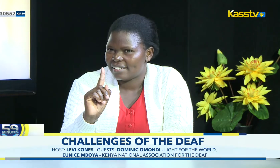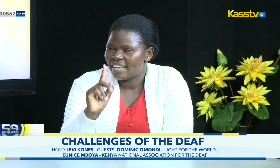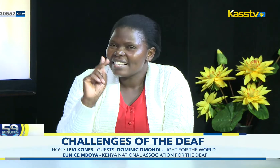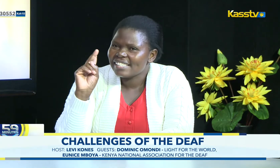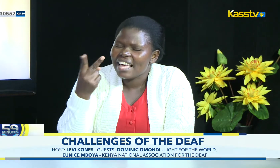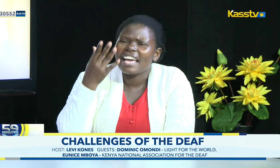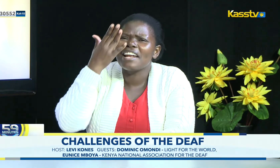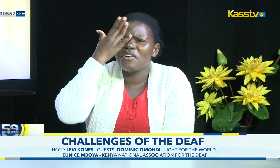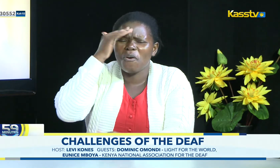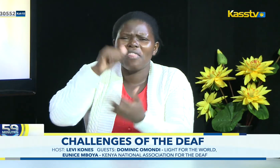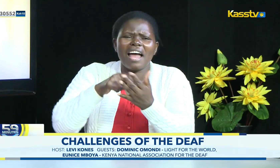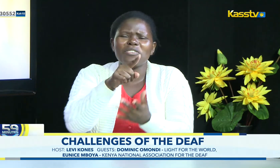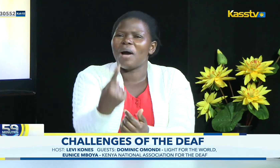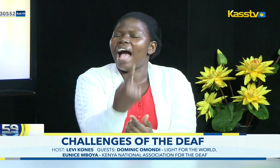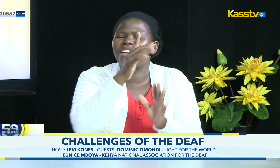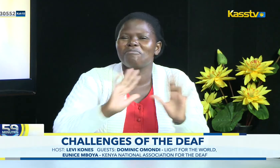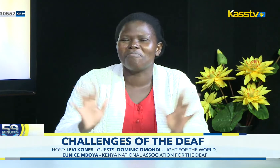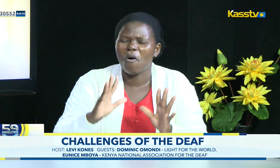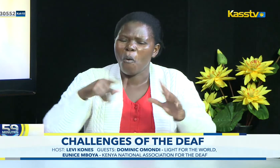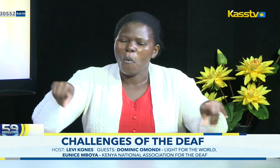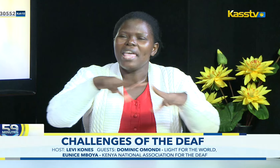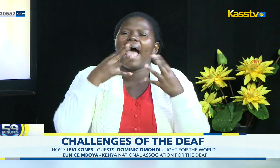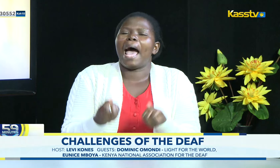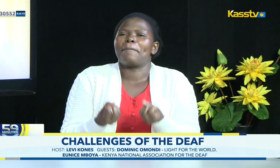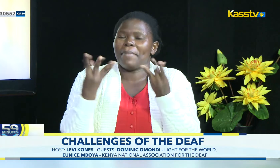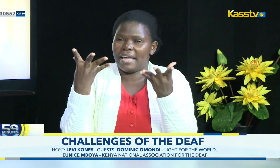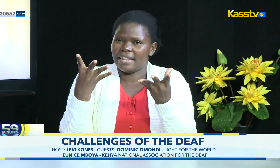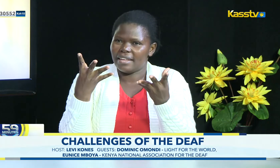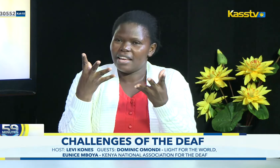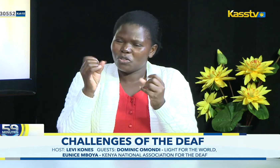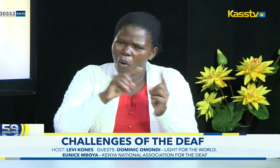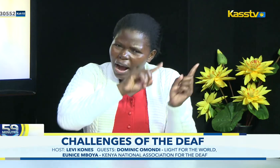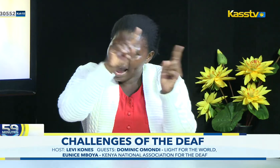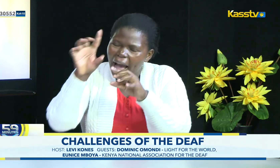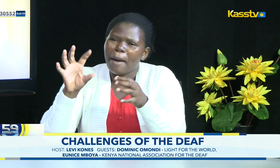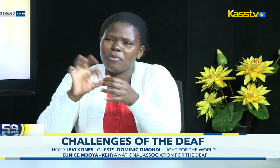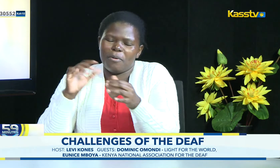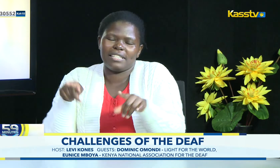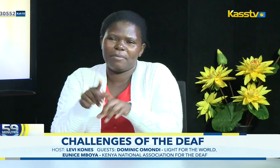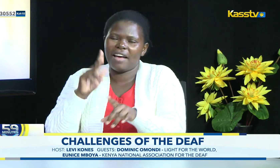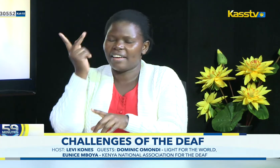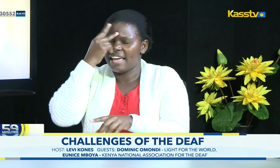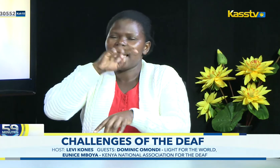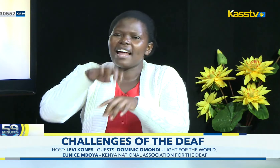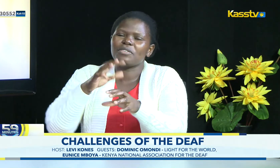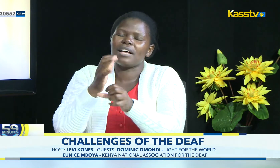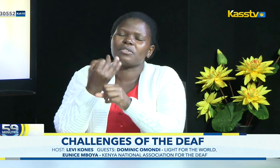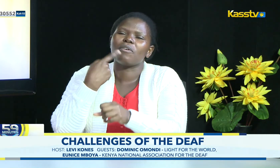thing that you need to do is self-acceptance, right? You're not alone. We are many of us just